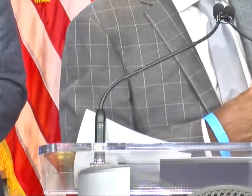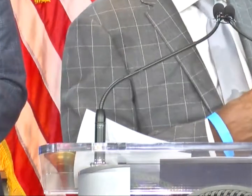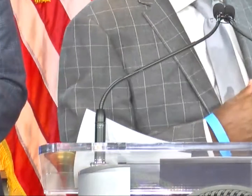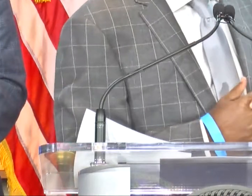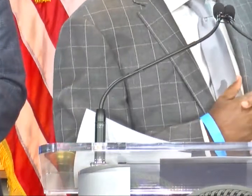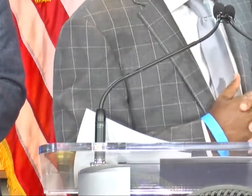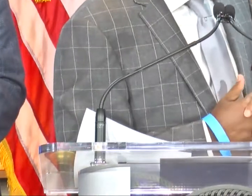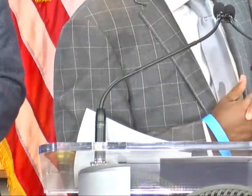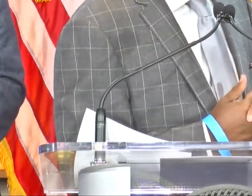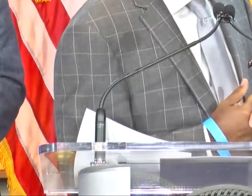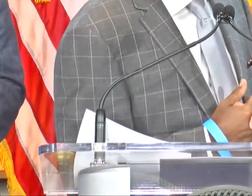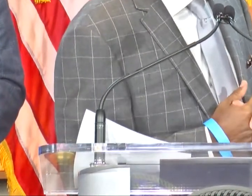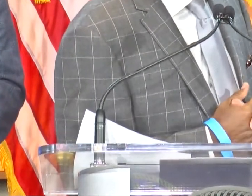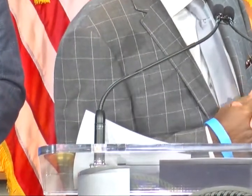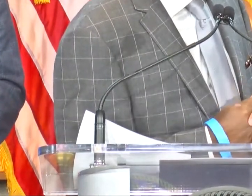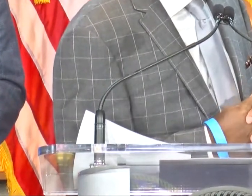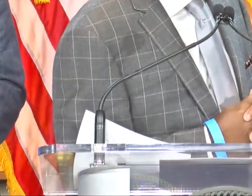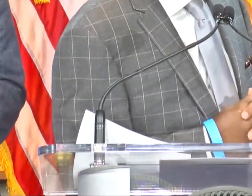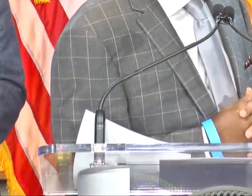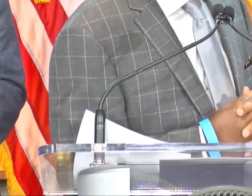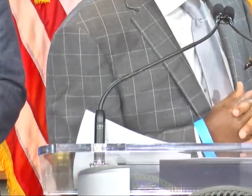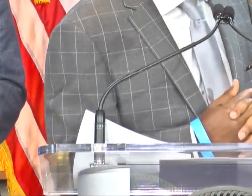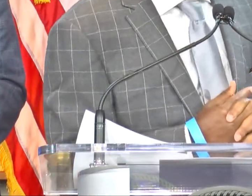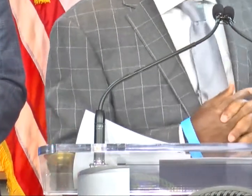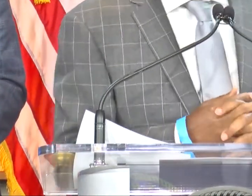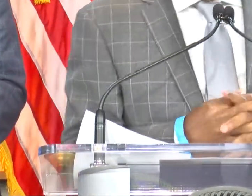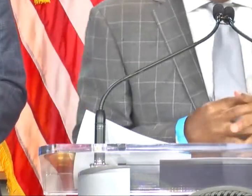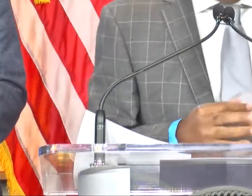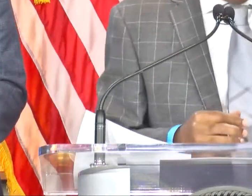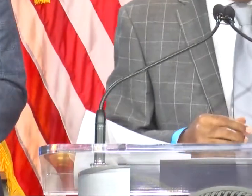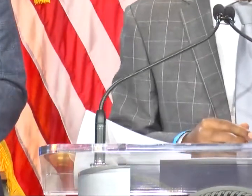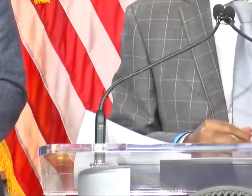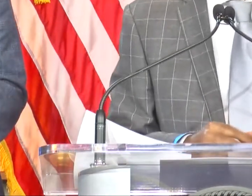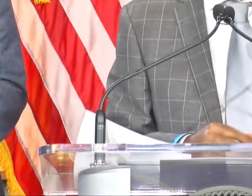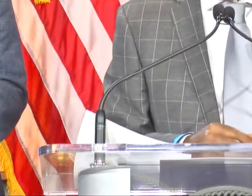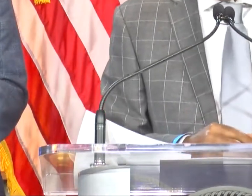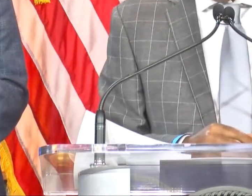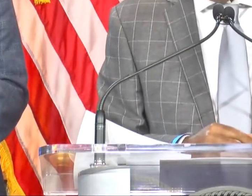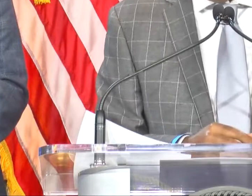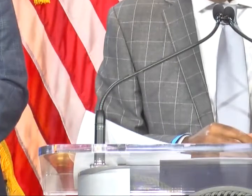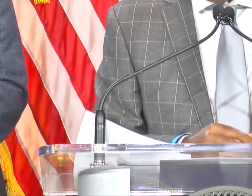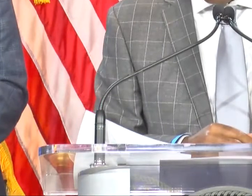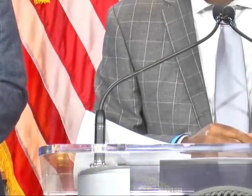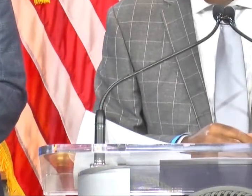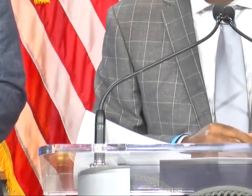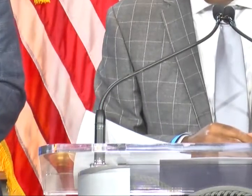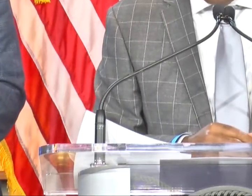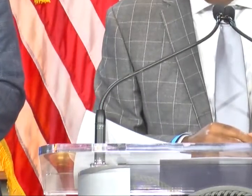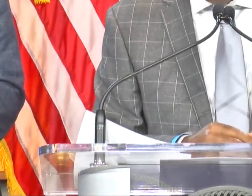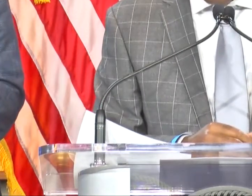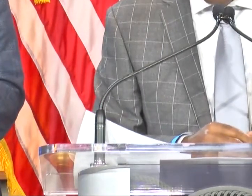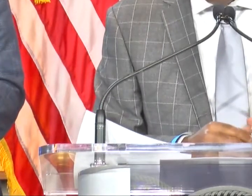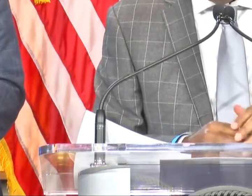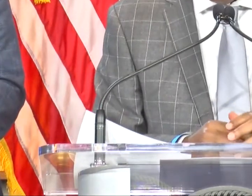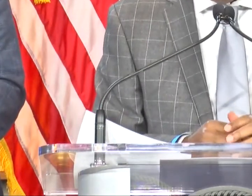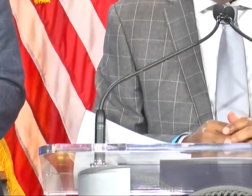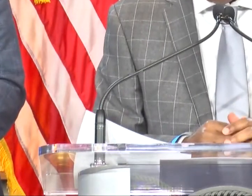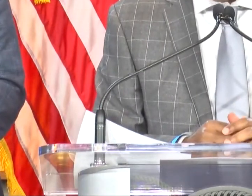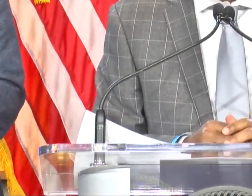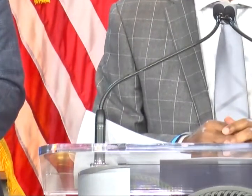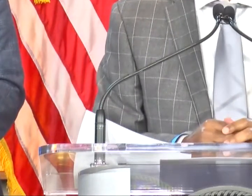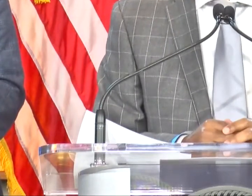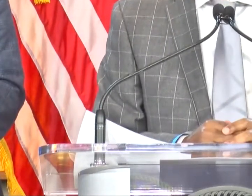lives and is a powerhouse down in that Sagemont area. Good to be with her this morning. We have